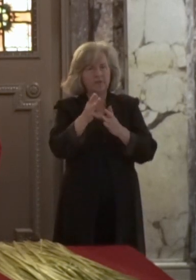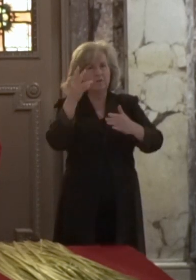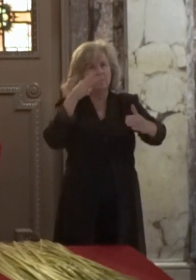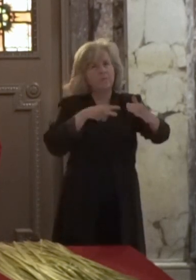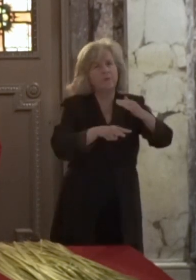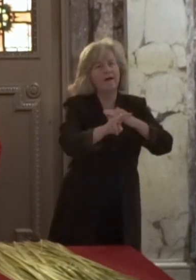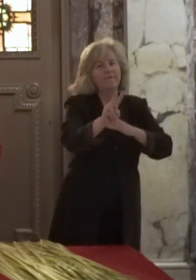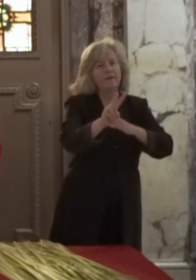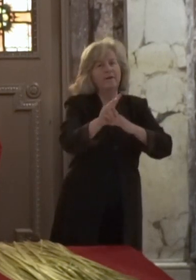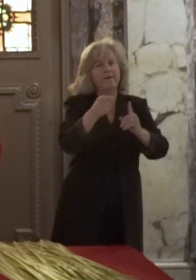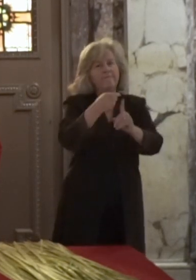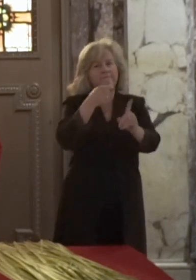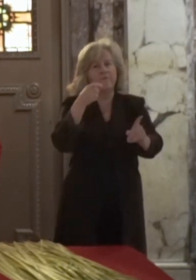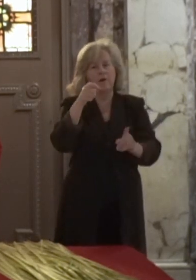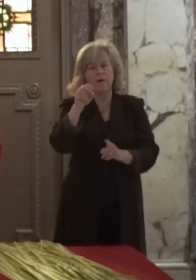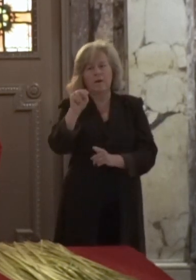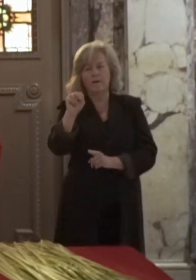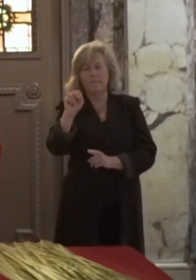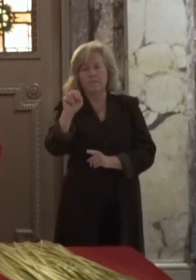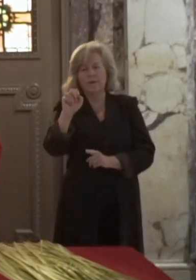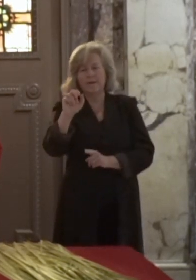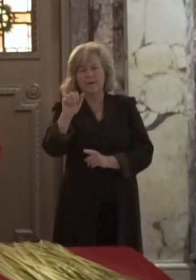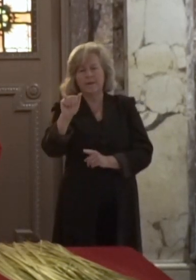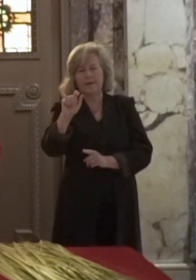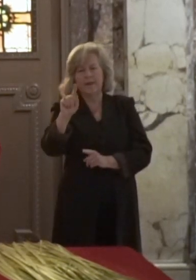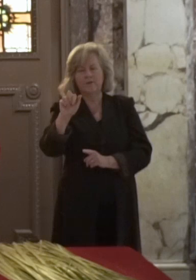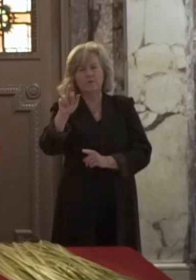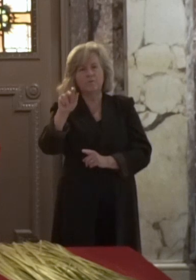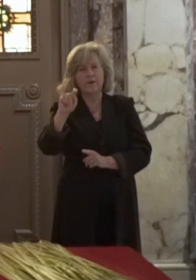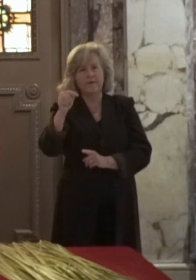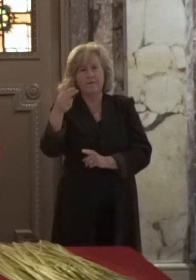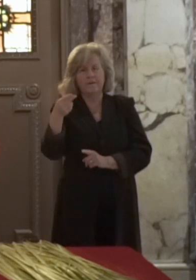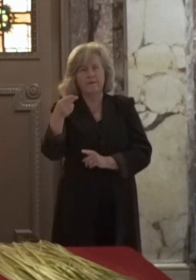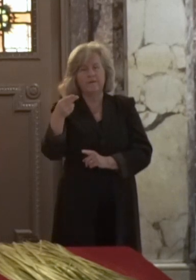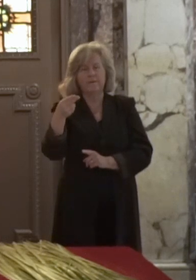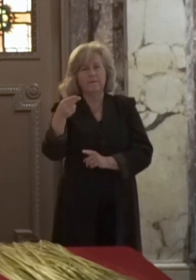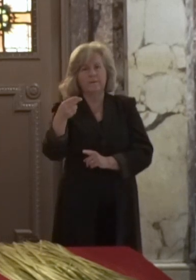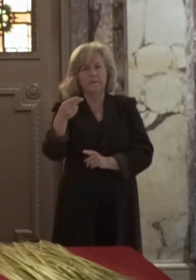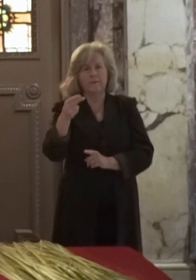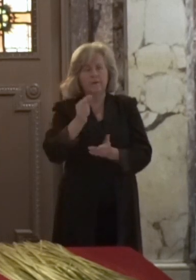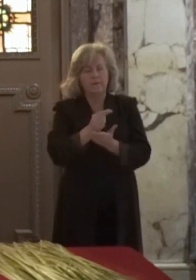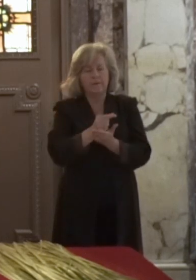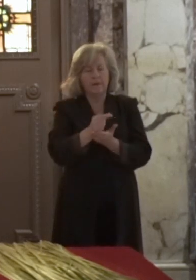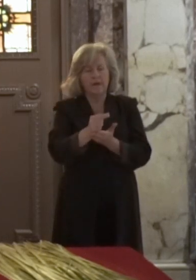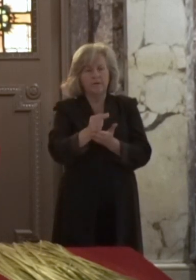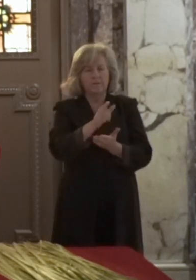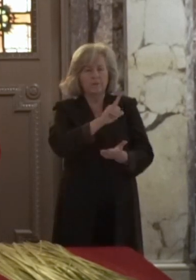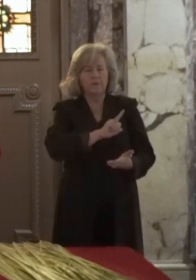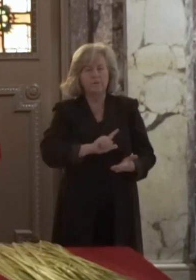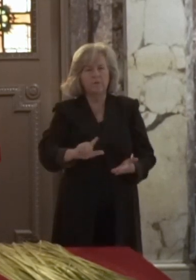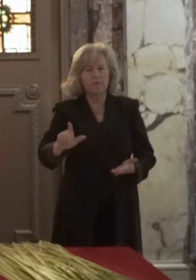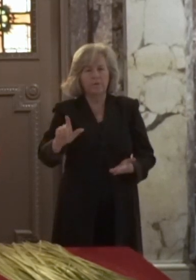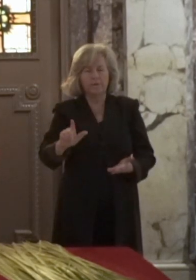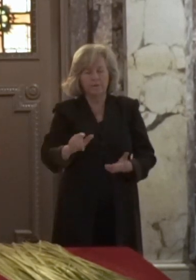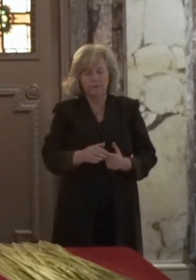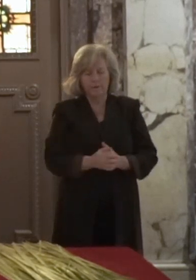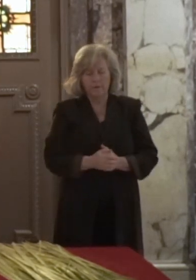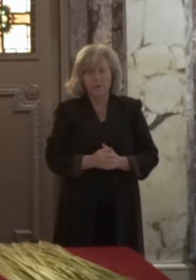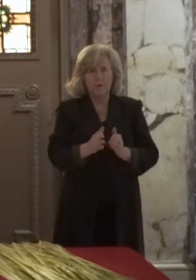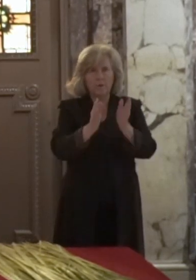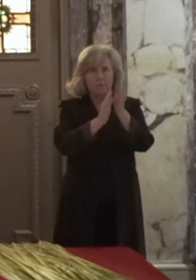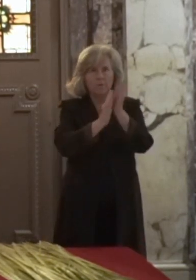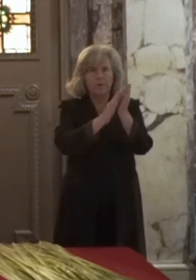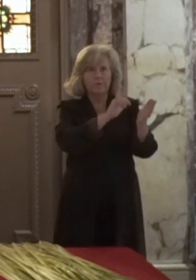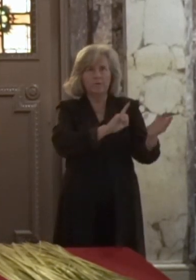prophet from Nazareth in Galilee." The Gospel of the Lord. Praise to